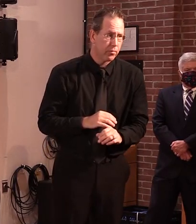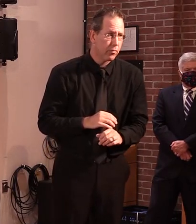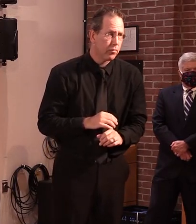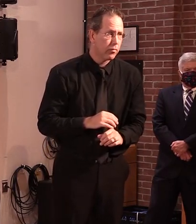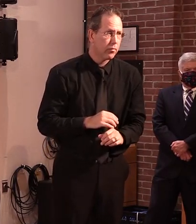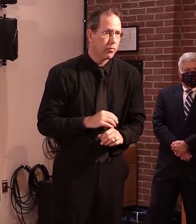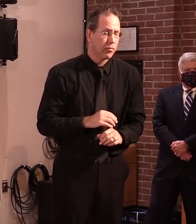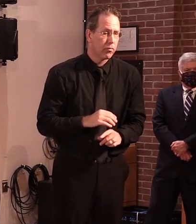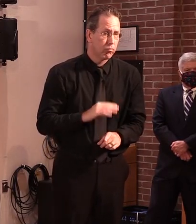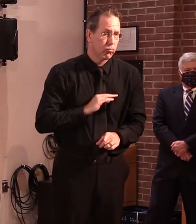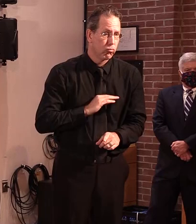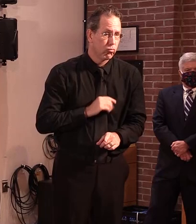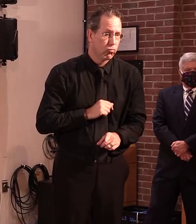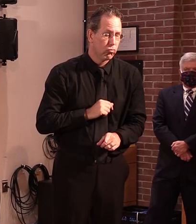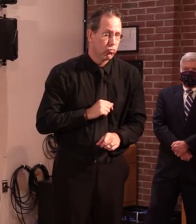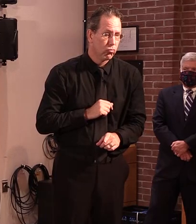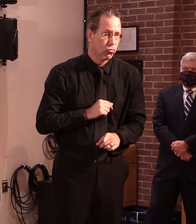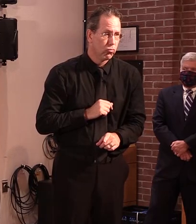Is there a when in there?